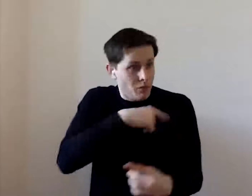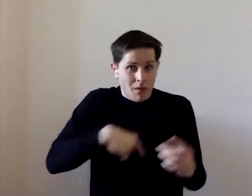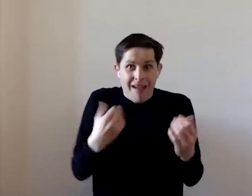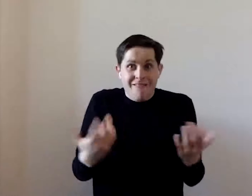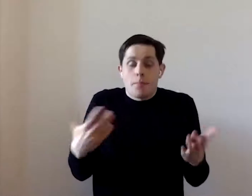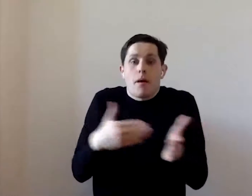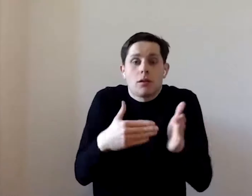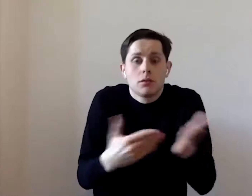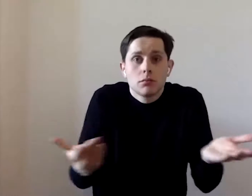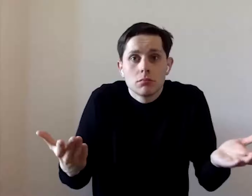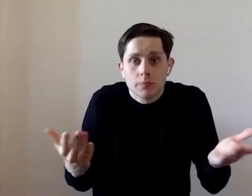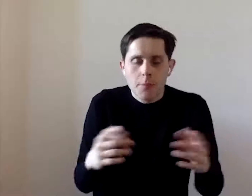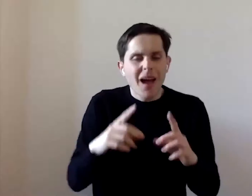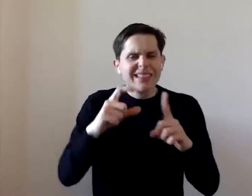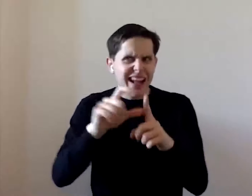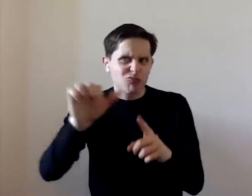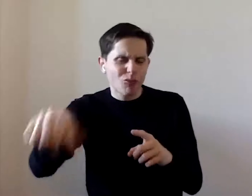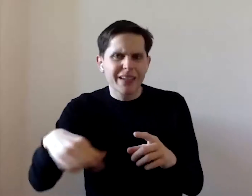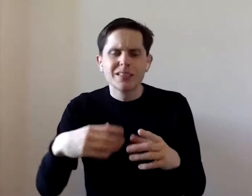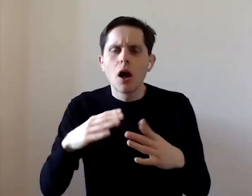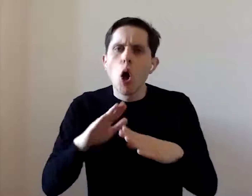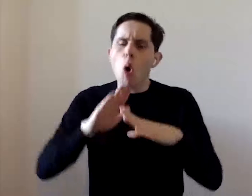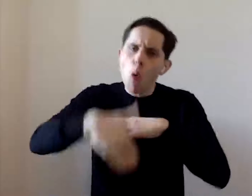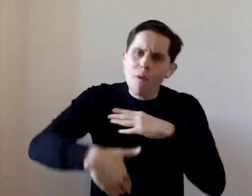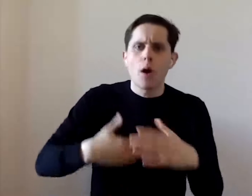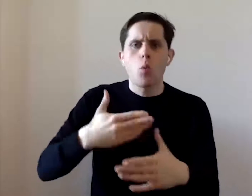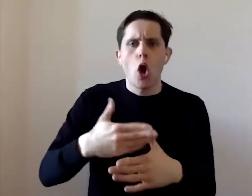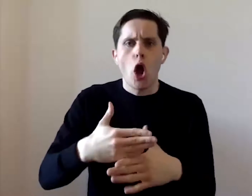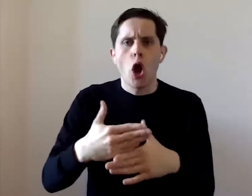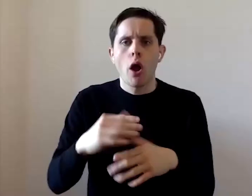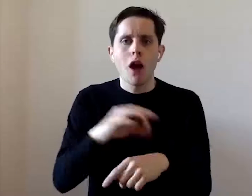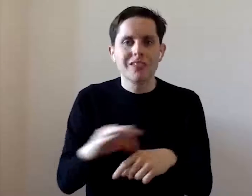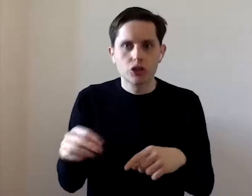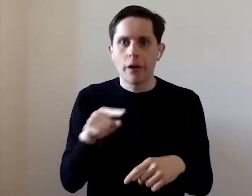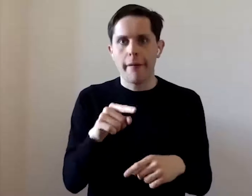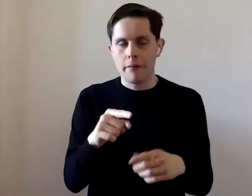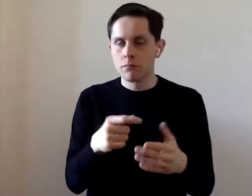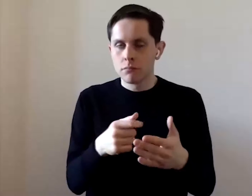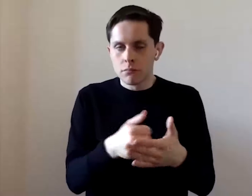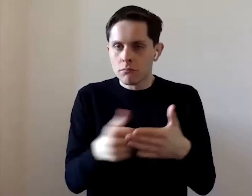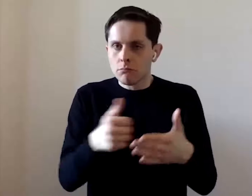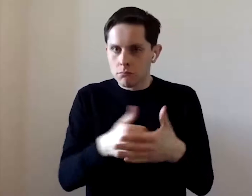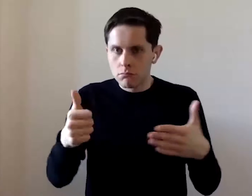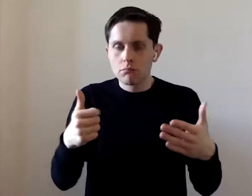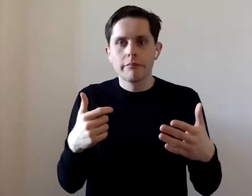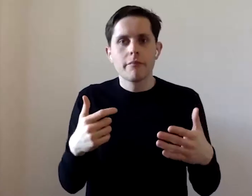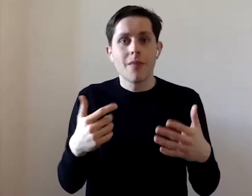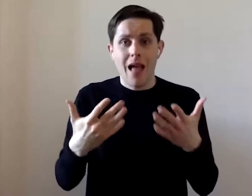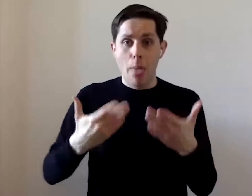think, Dan, what you raised about, you know, the overworking is a really vital thing. I think we spoke about it